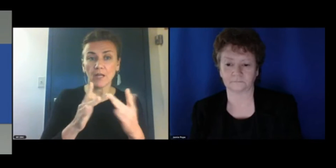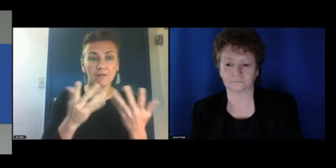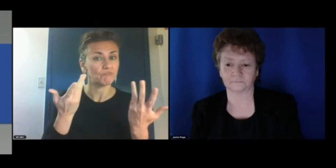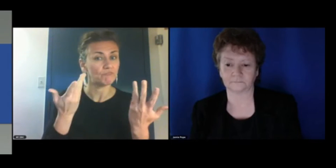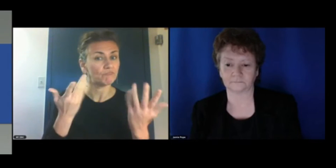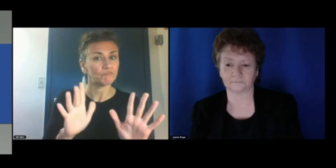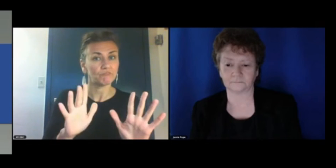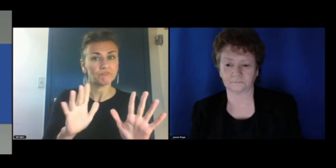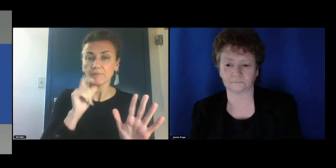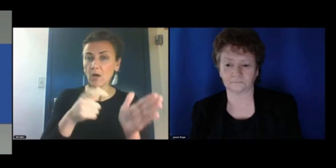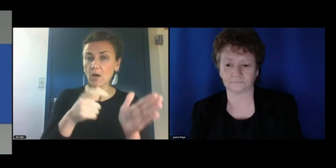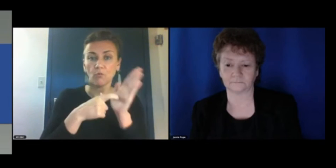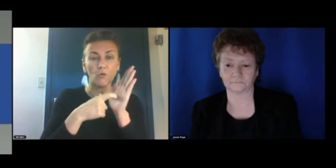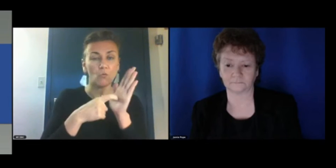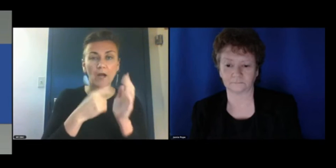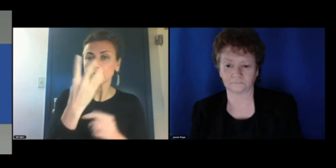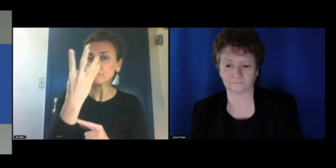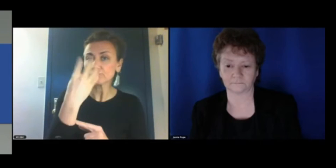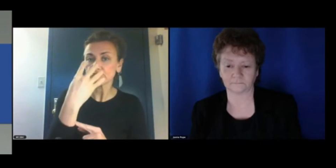high internet.